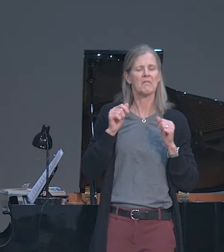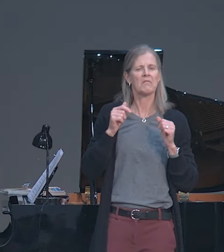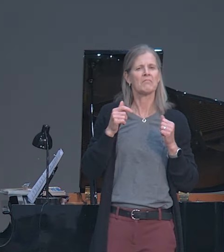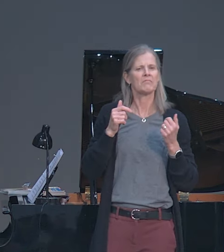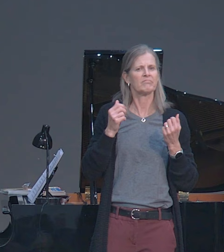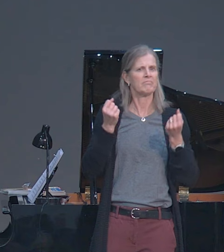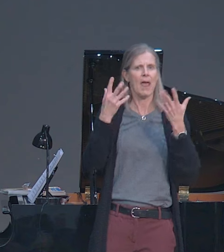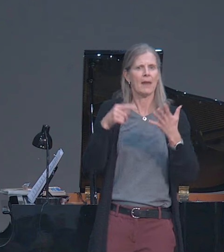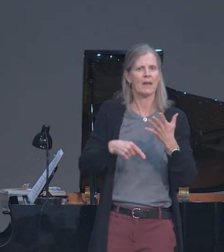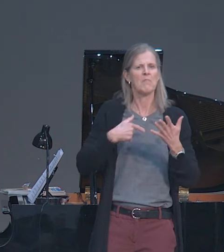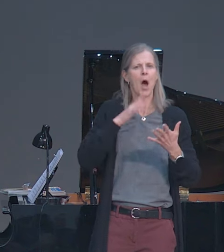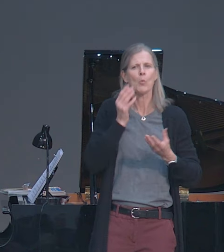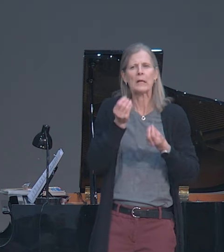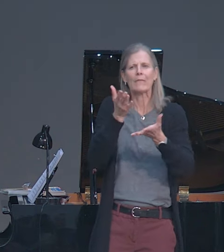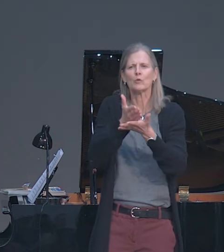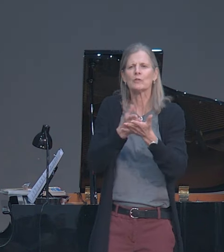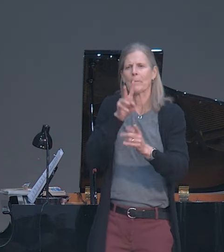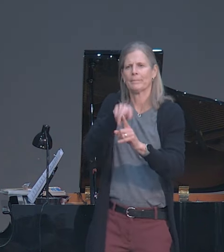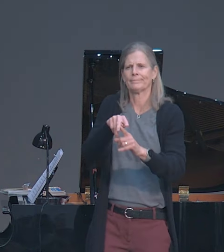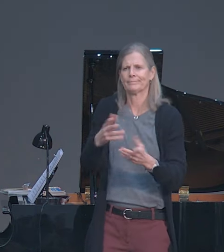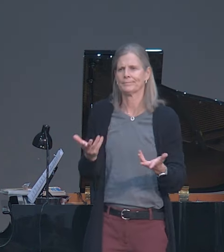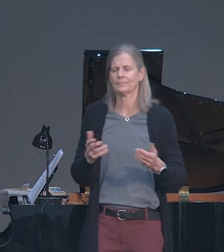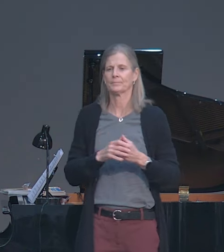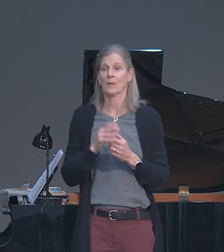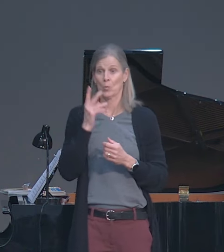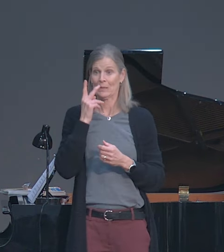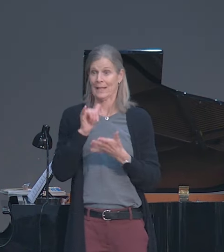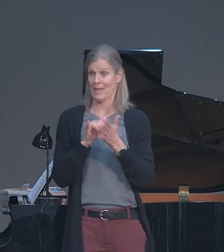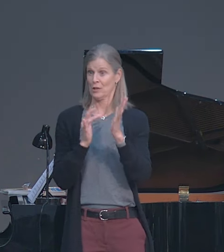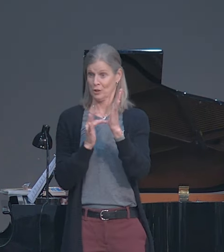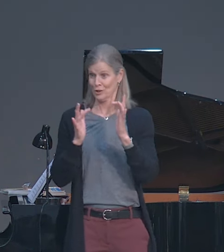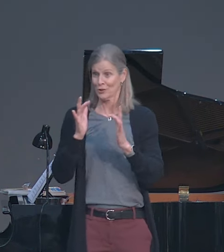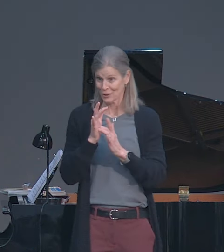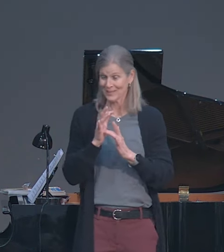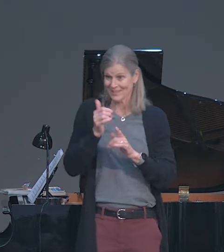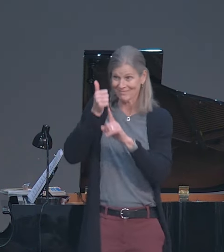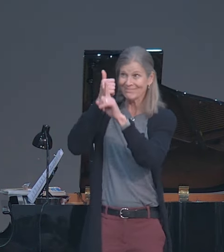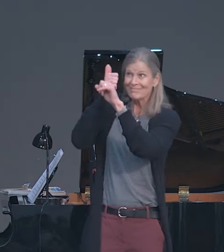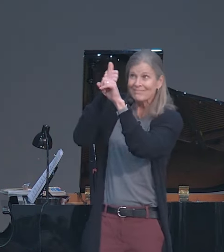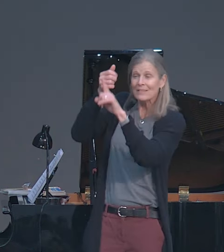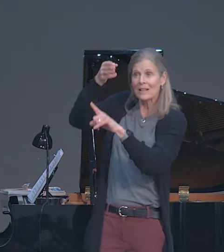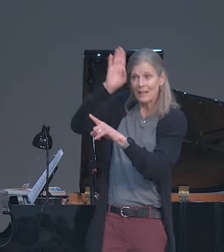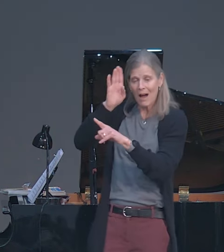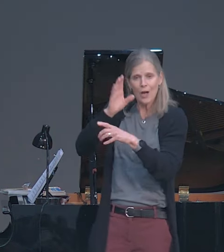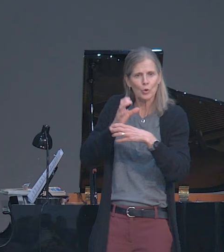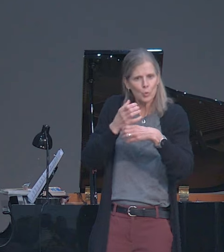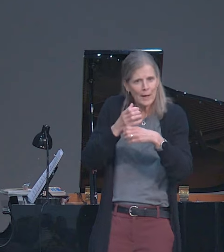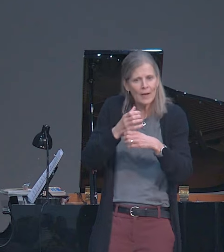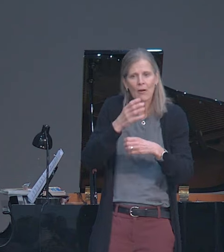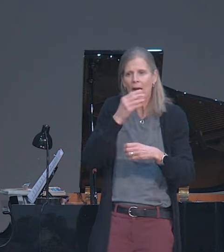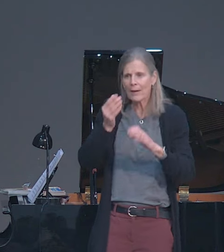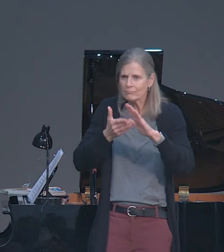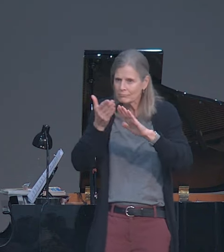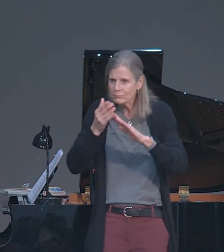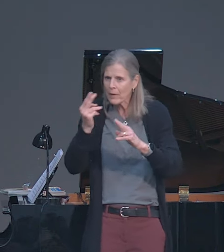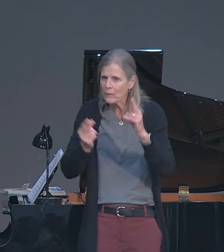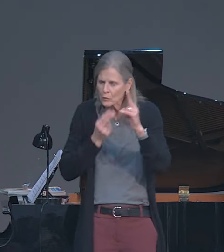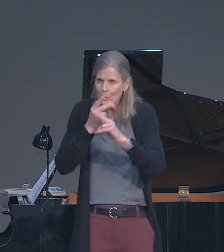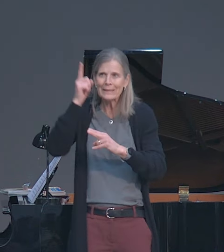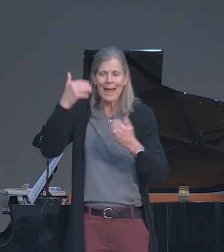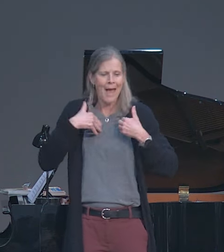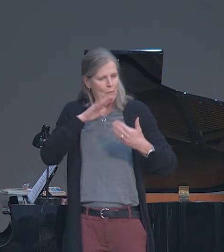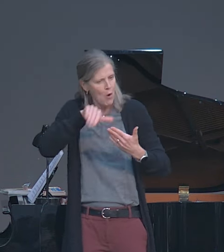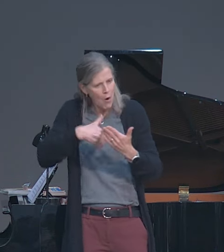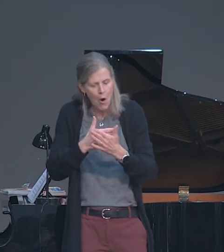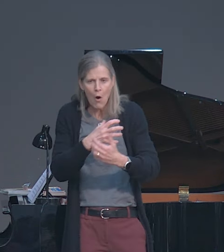some. So, we've just seen that Jesus, as God, is the creator and sustainer of the universe, that he possesses all power